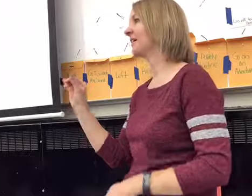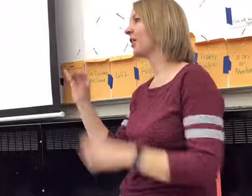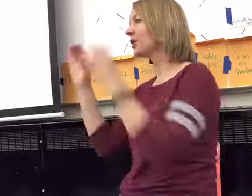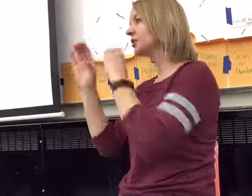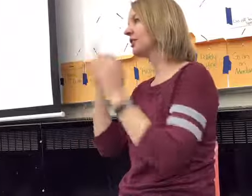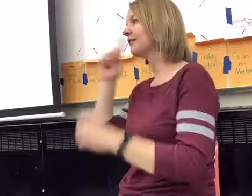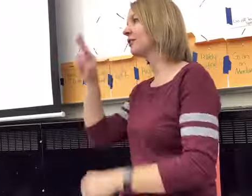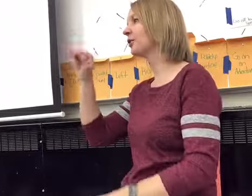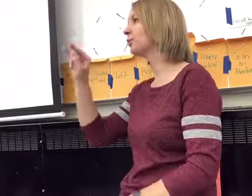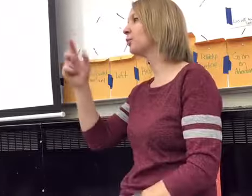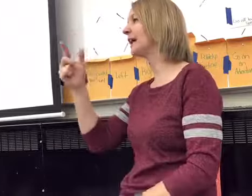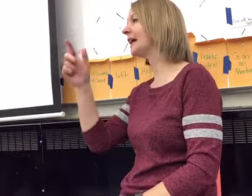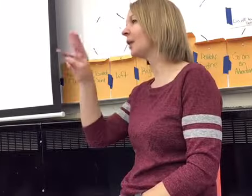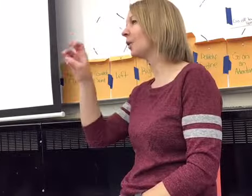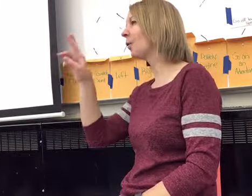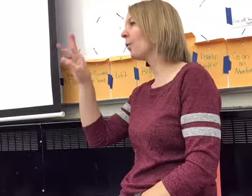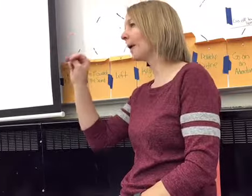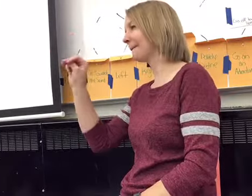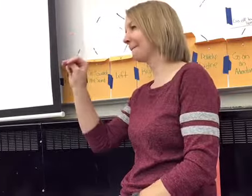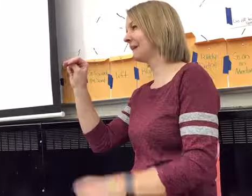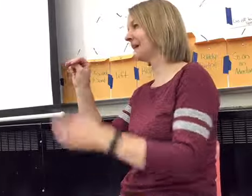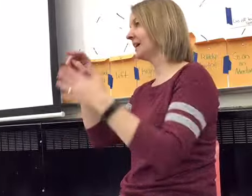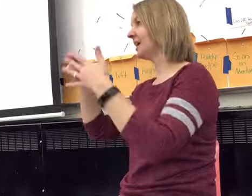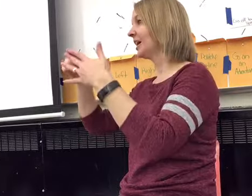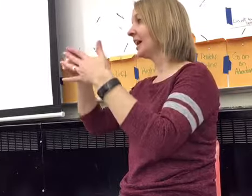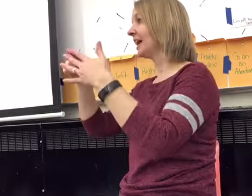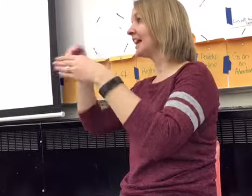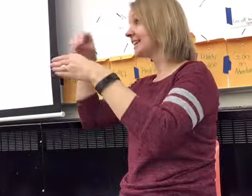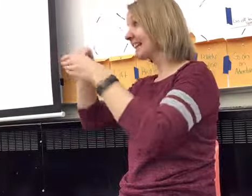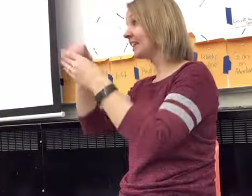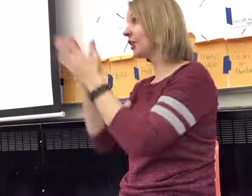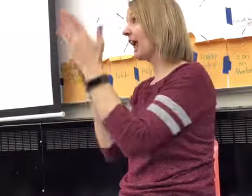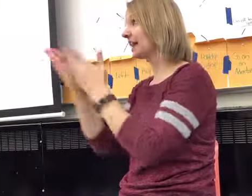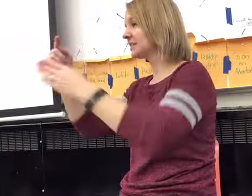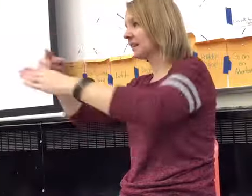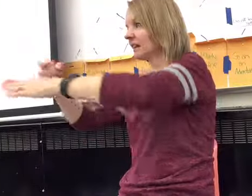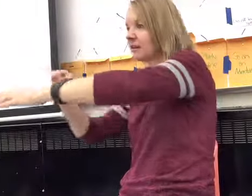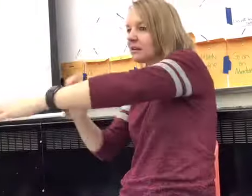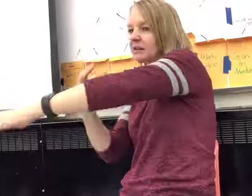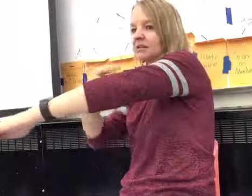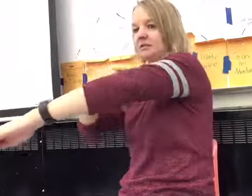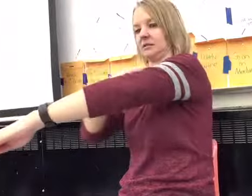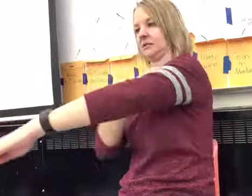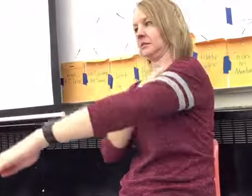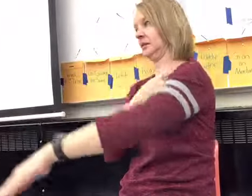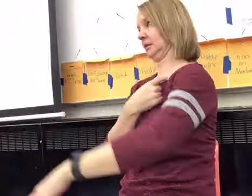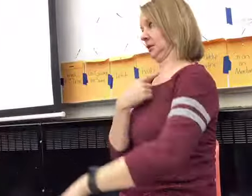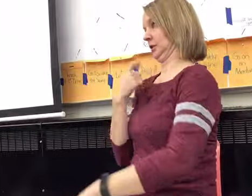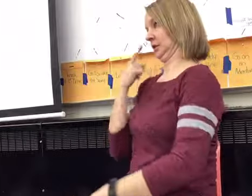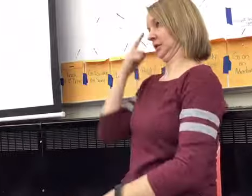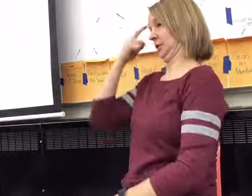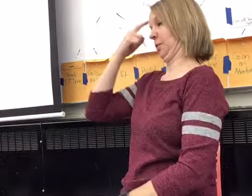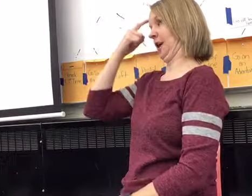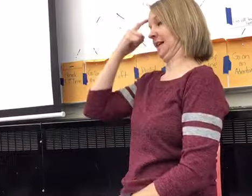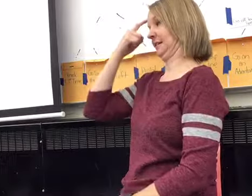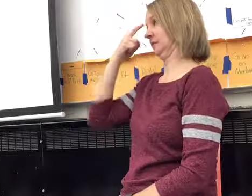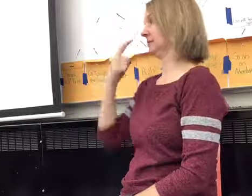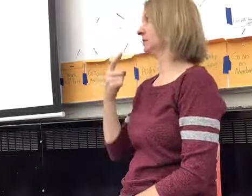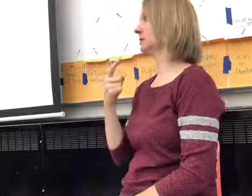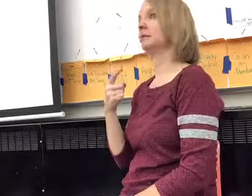gets through your hand, then it starts to make its way all the way up into your brain. Yes? No. Not ringworm, I don't